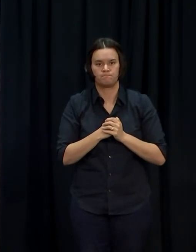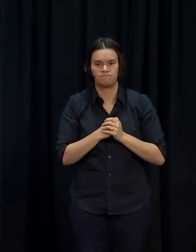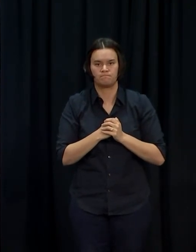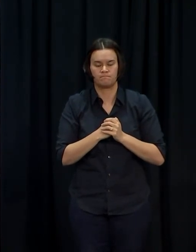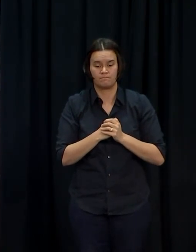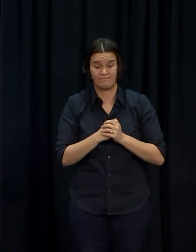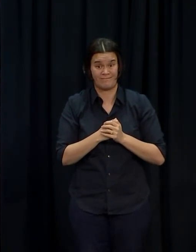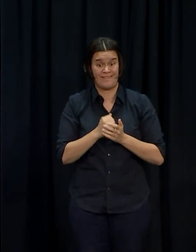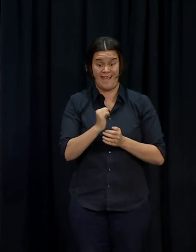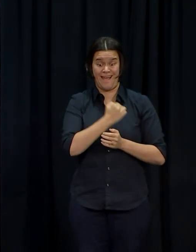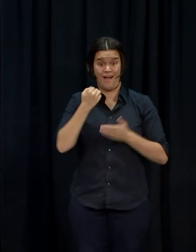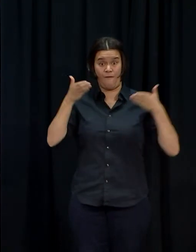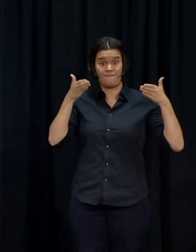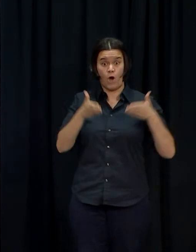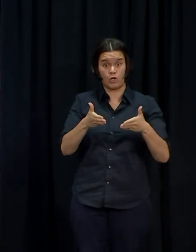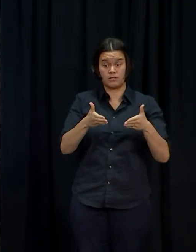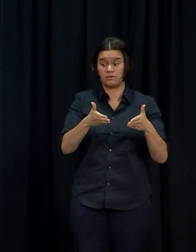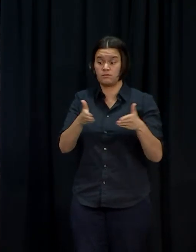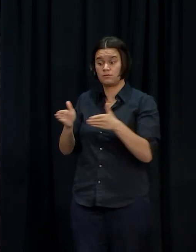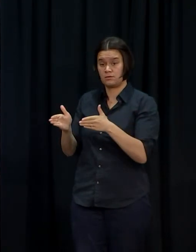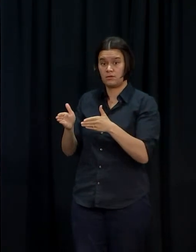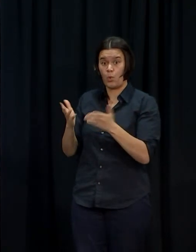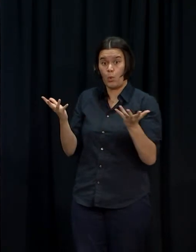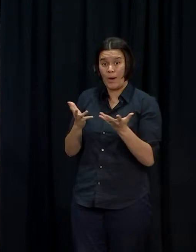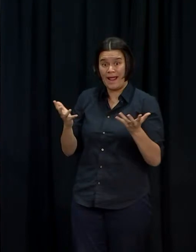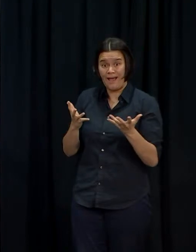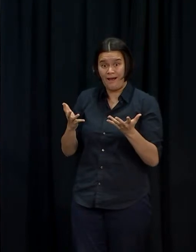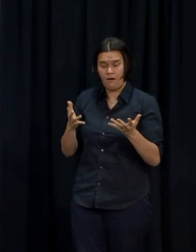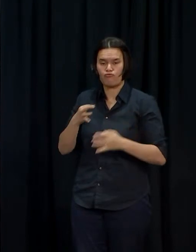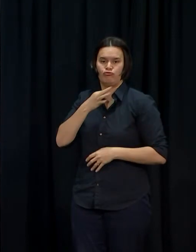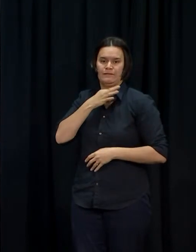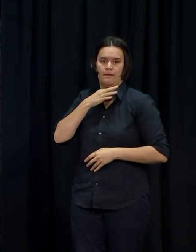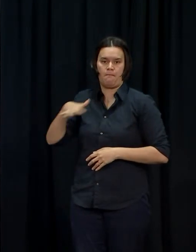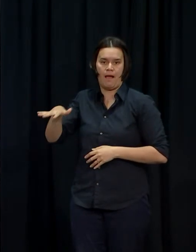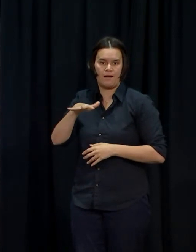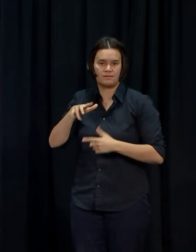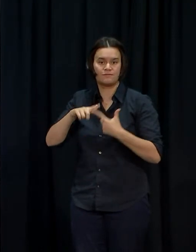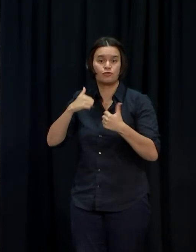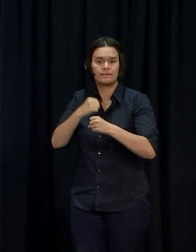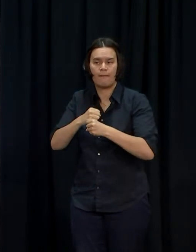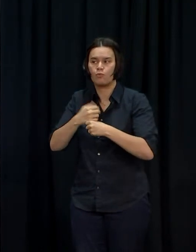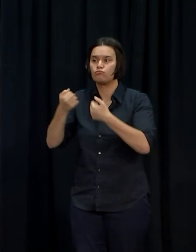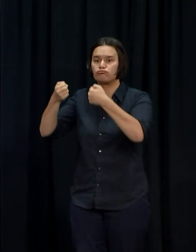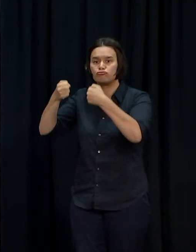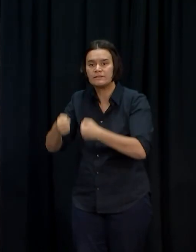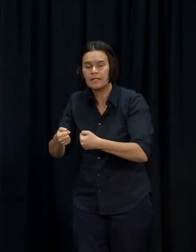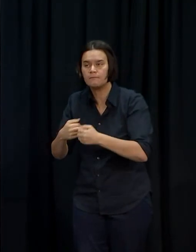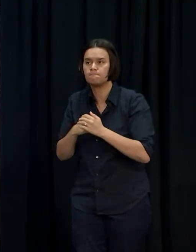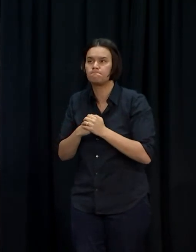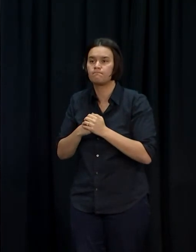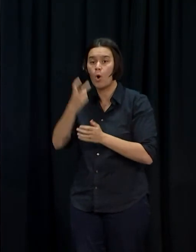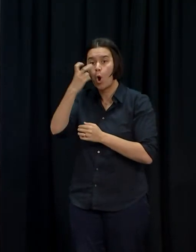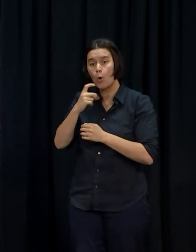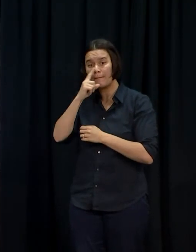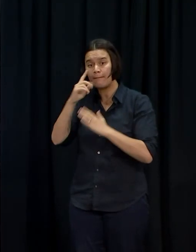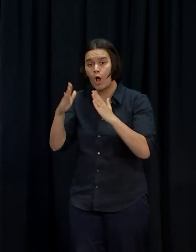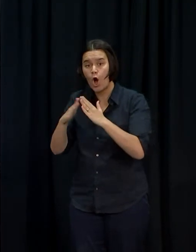as prisons or aged residential care. It's worth noting that we don't expect to be at